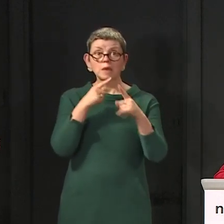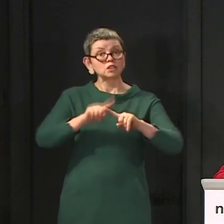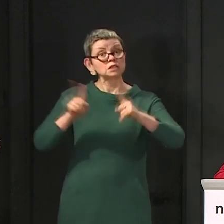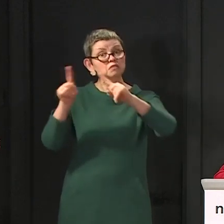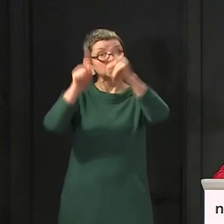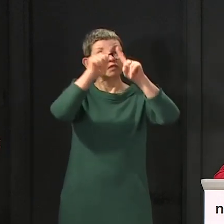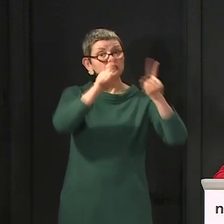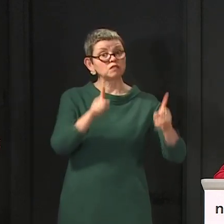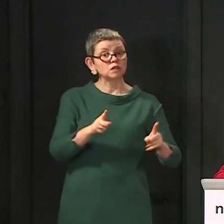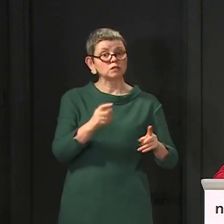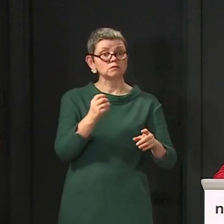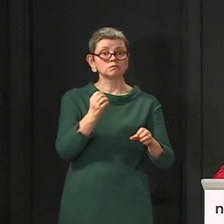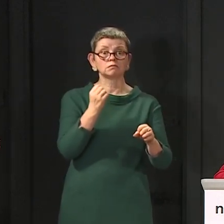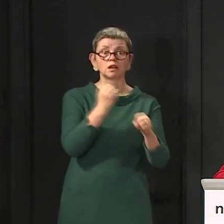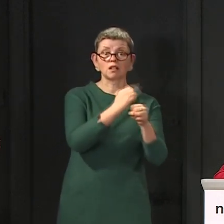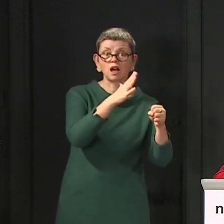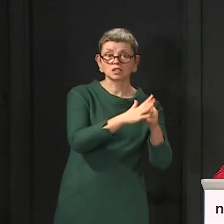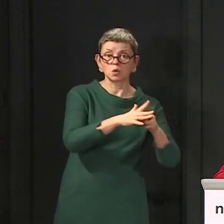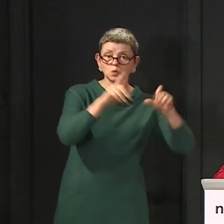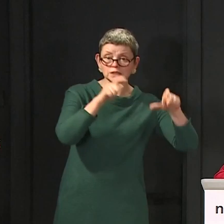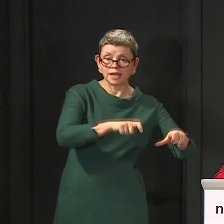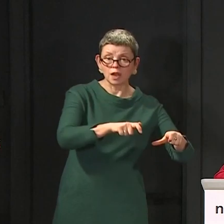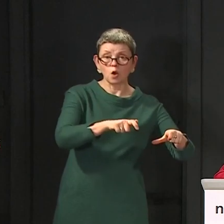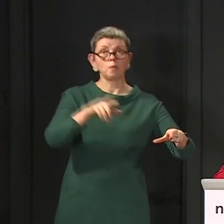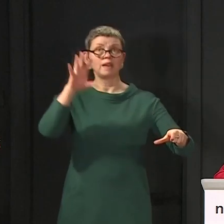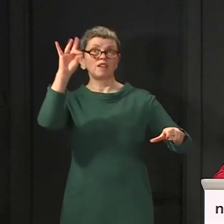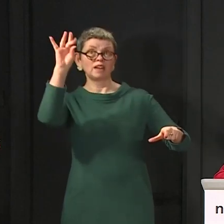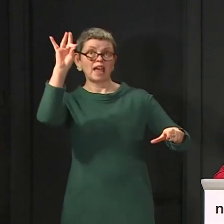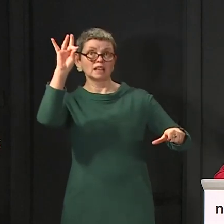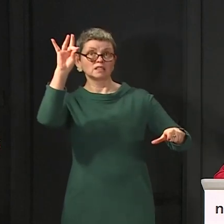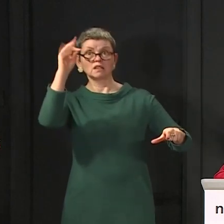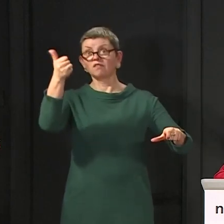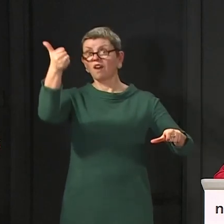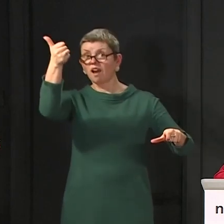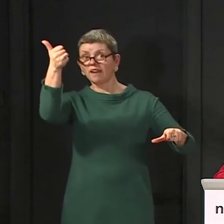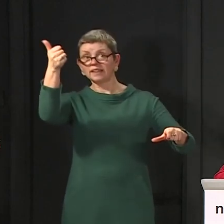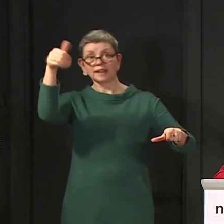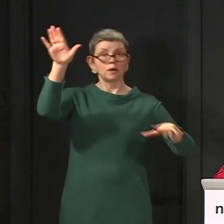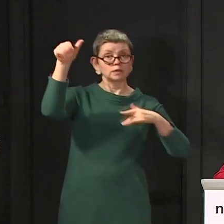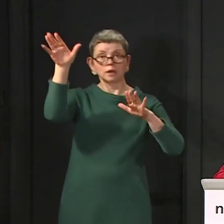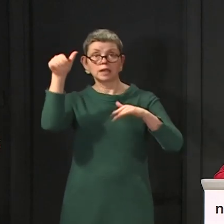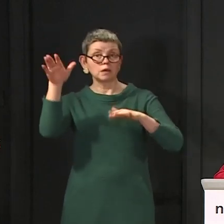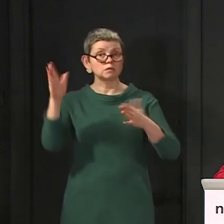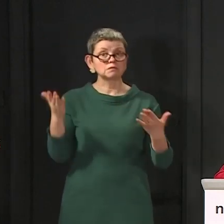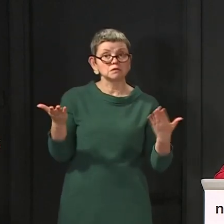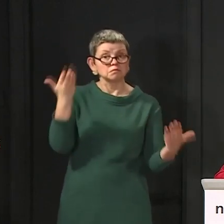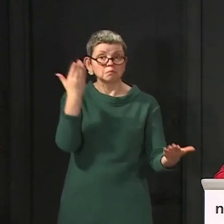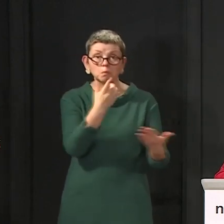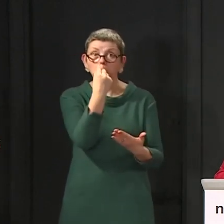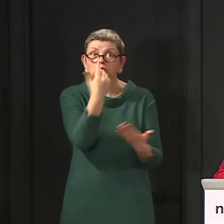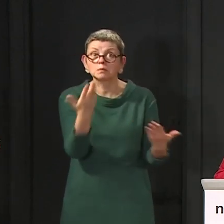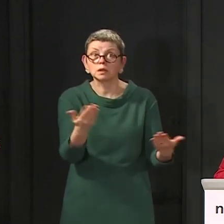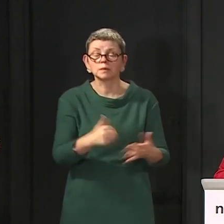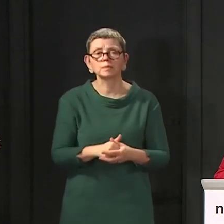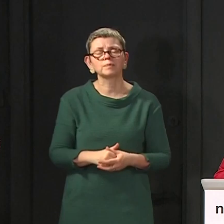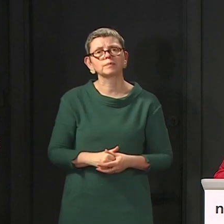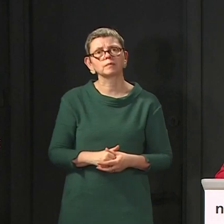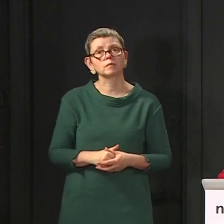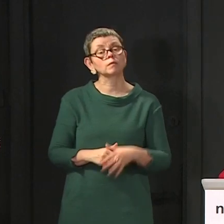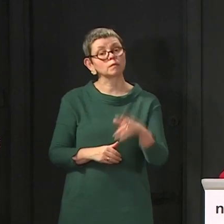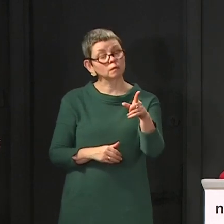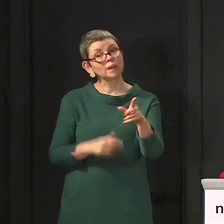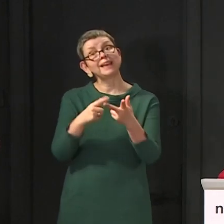at home. Inverness, you can, you know, go about your day in a slightly more normal way. If the evidence said